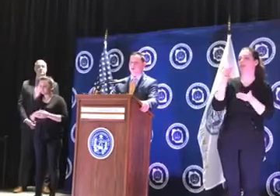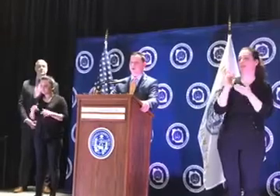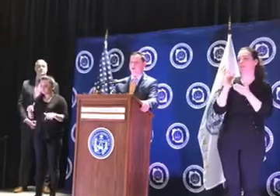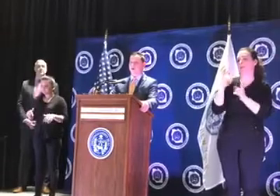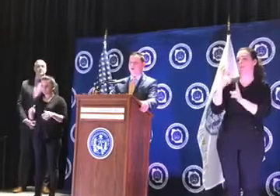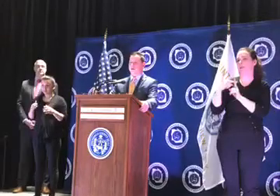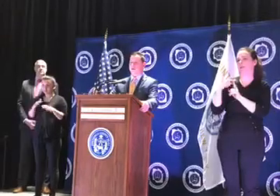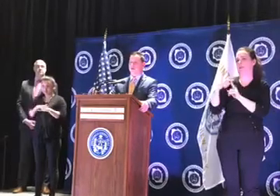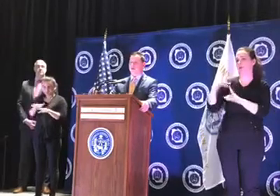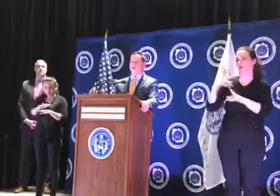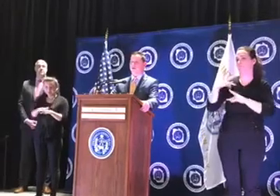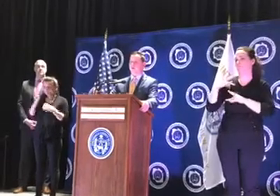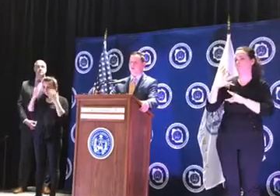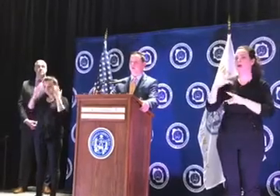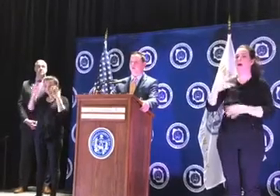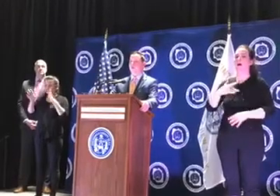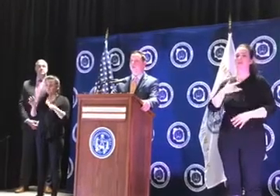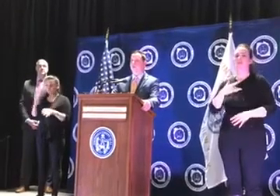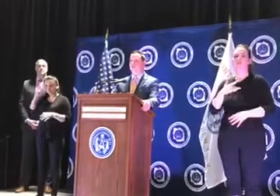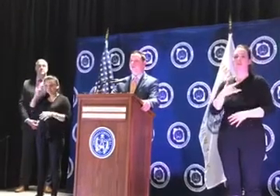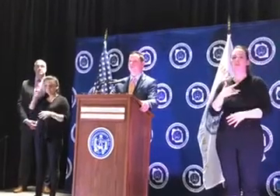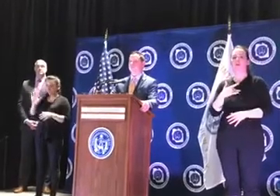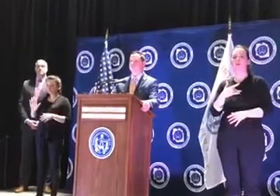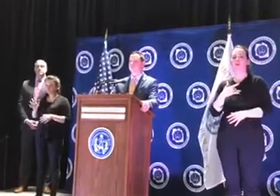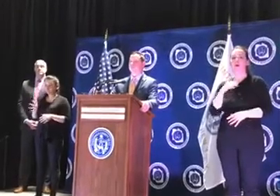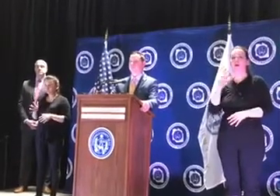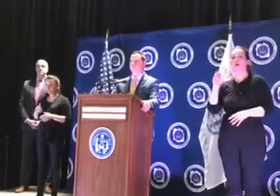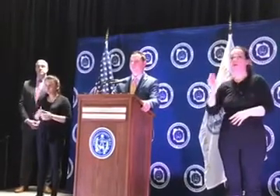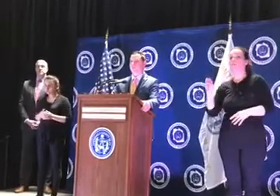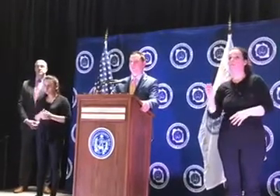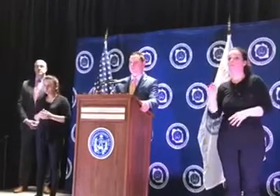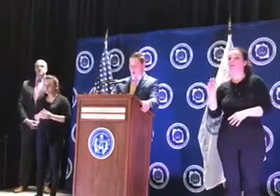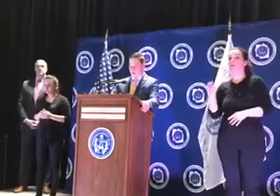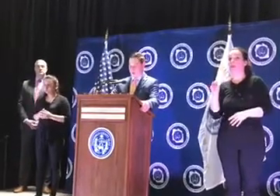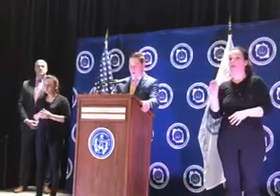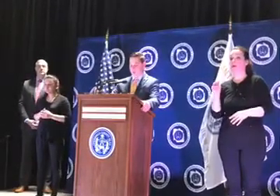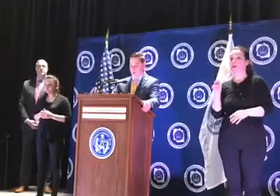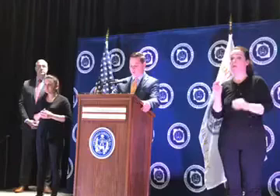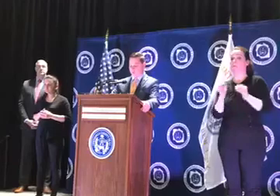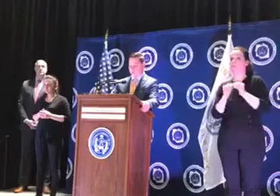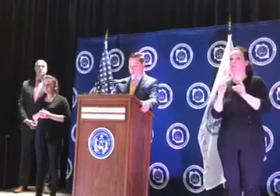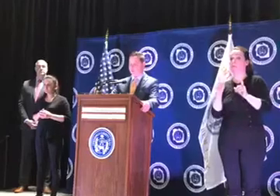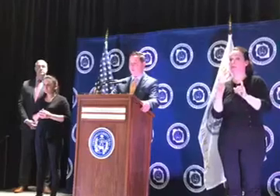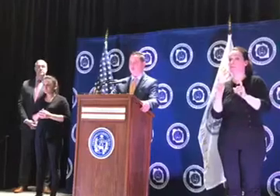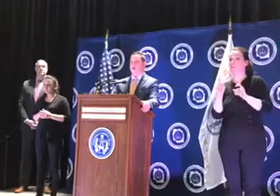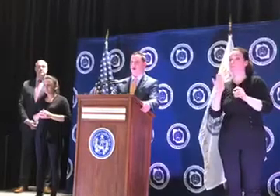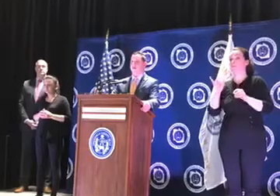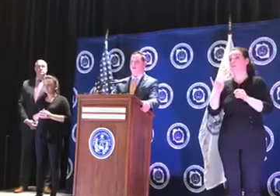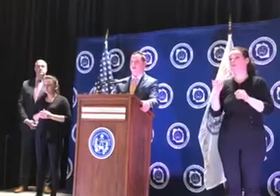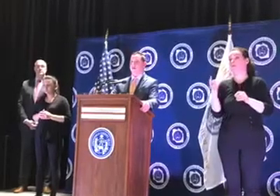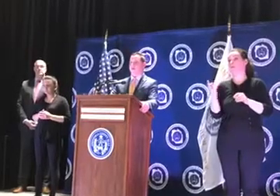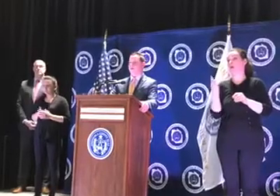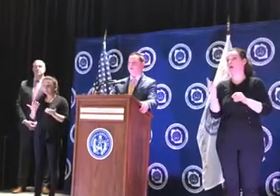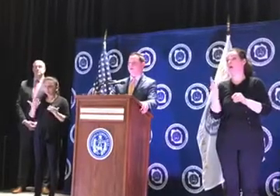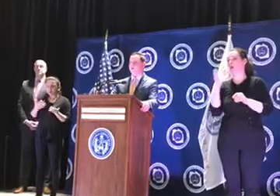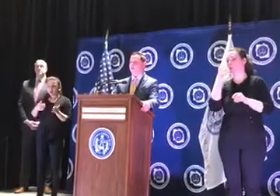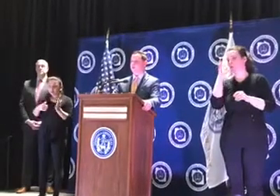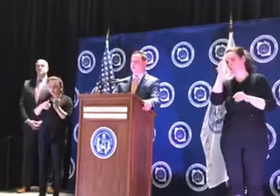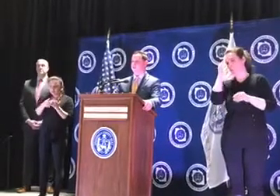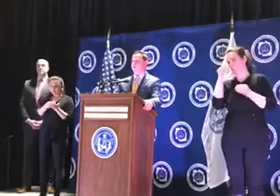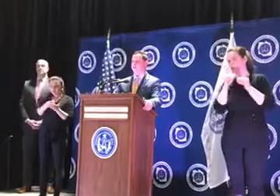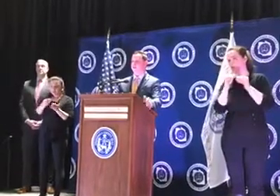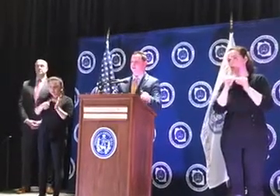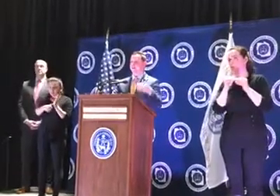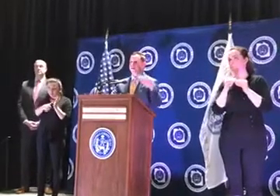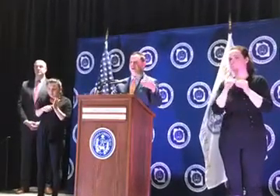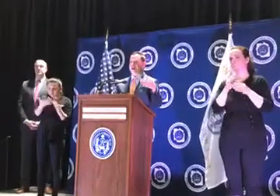would say, we're comfortable at least through midweek. Where are you getting them from? Again, we're not going to divulge our supply chain for the